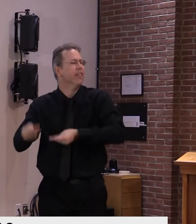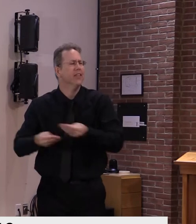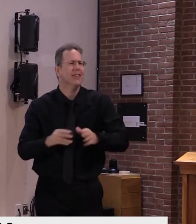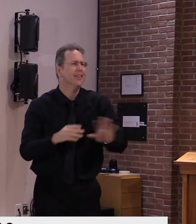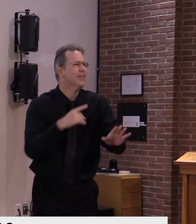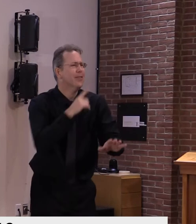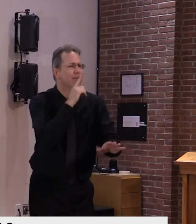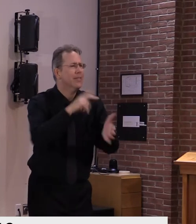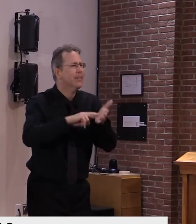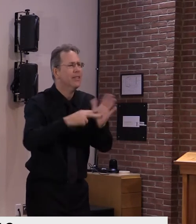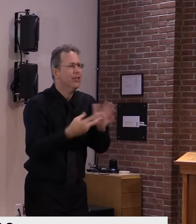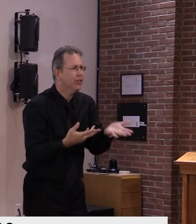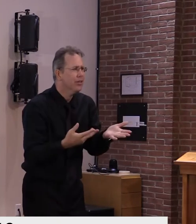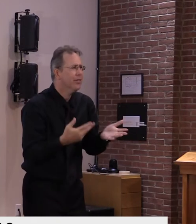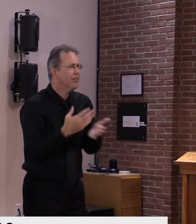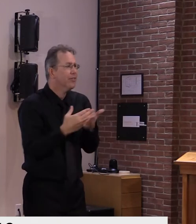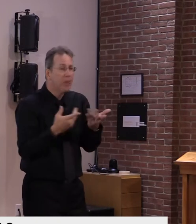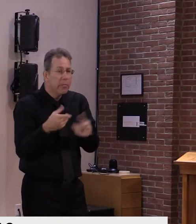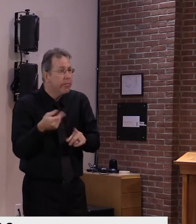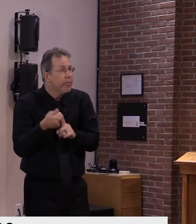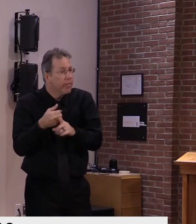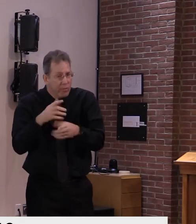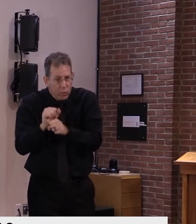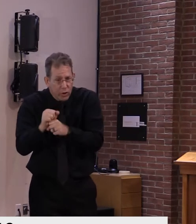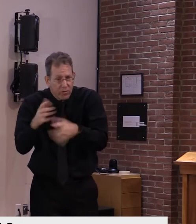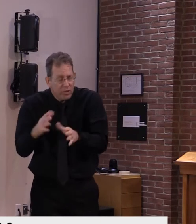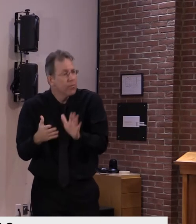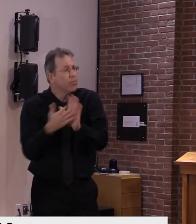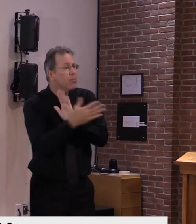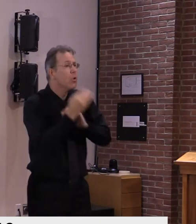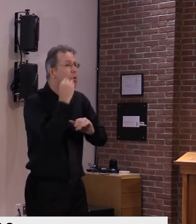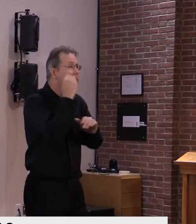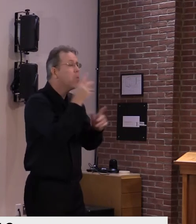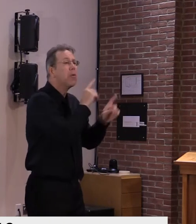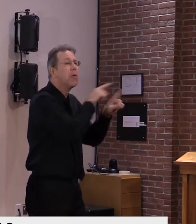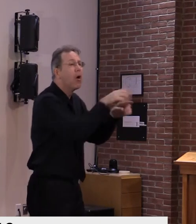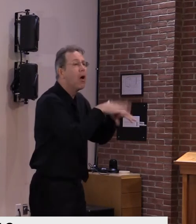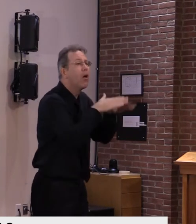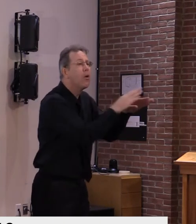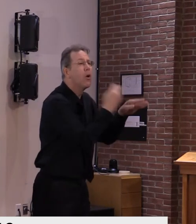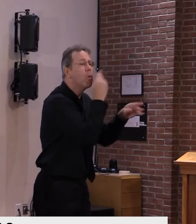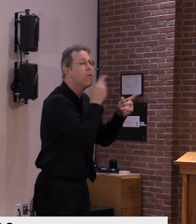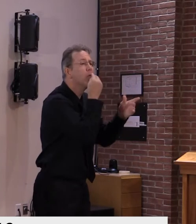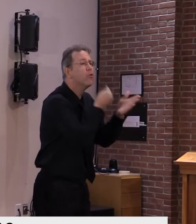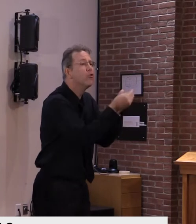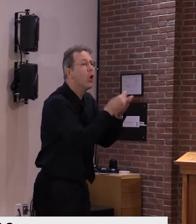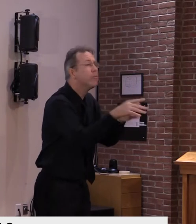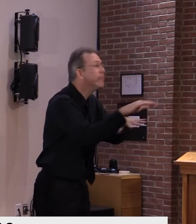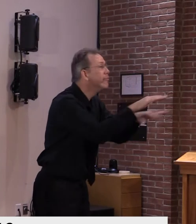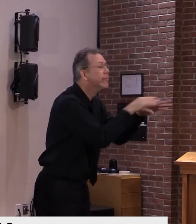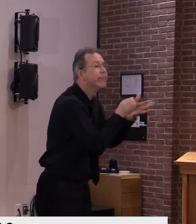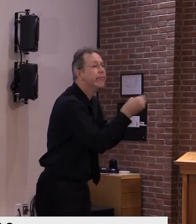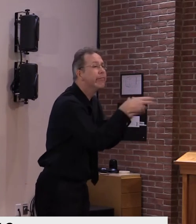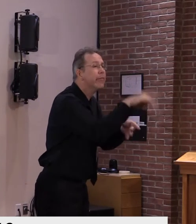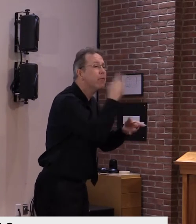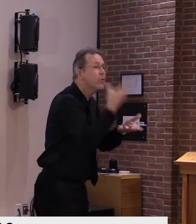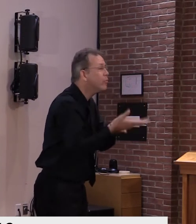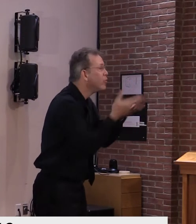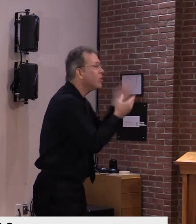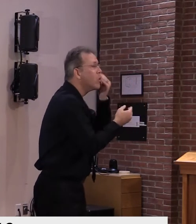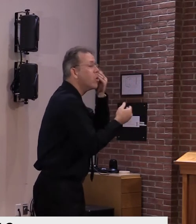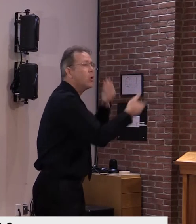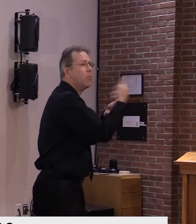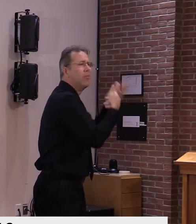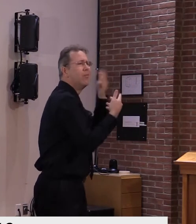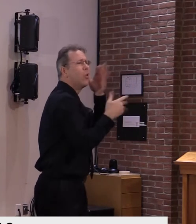all are, that they may come in contact with people who have the virus, who have no symptoms and don't know about it.